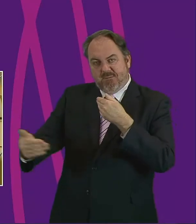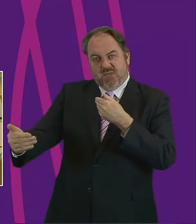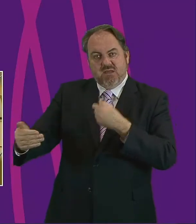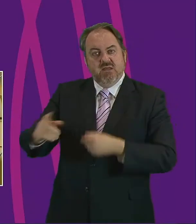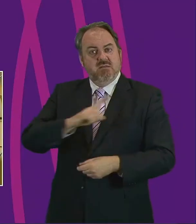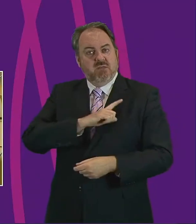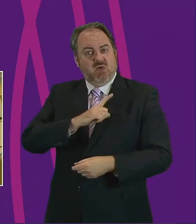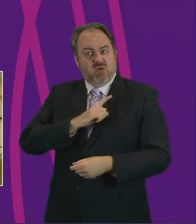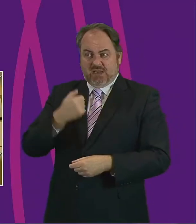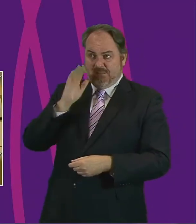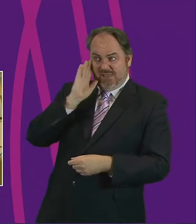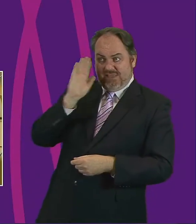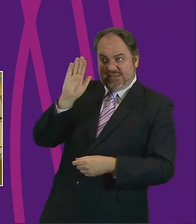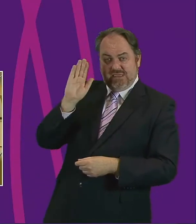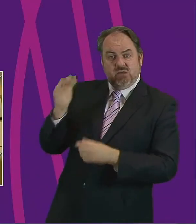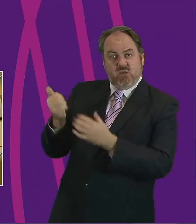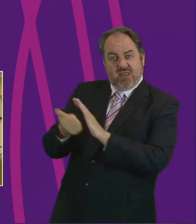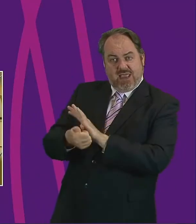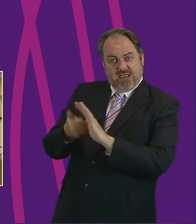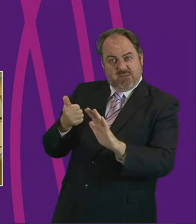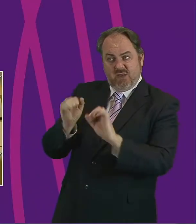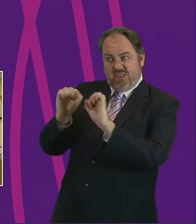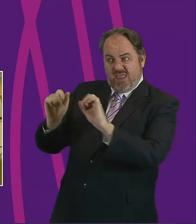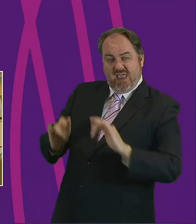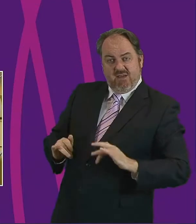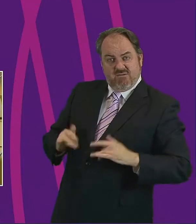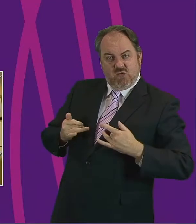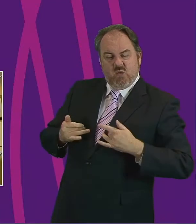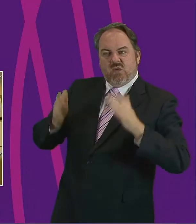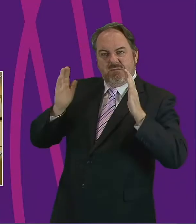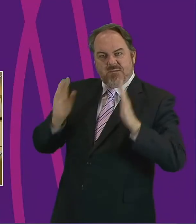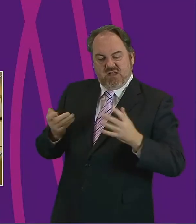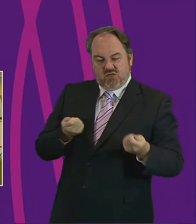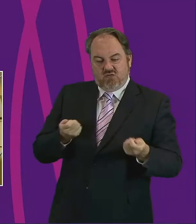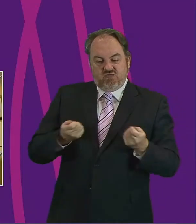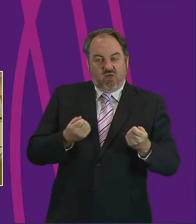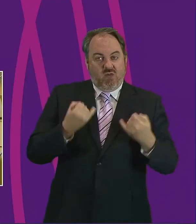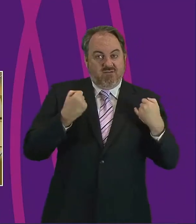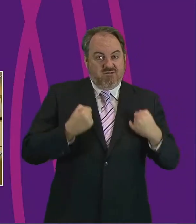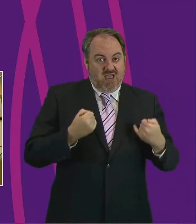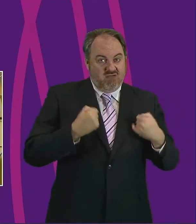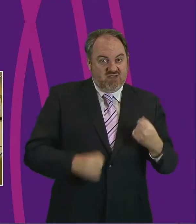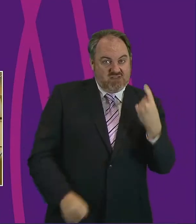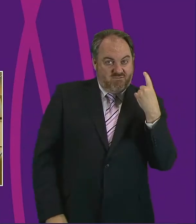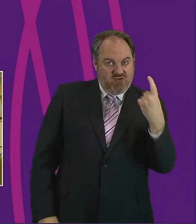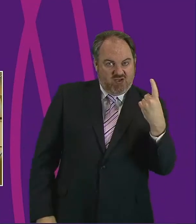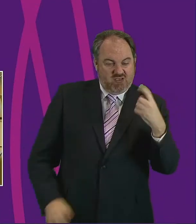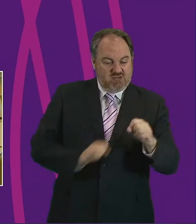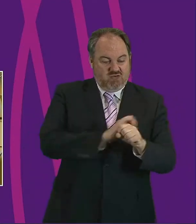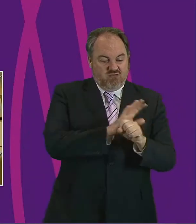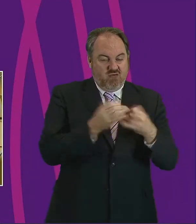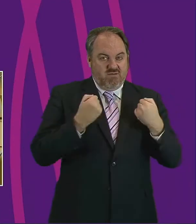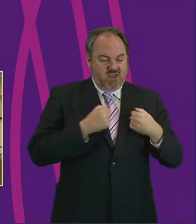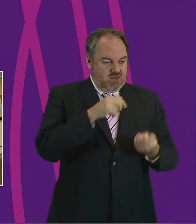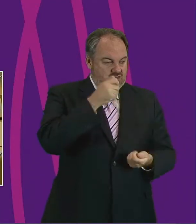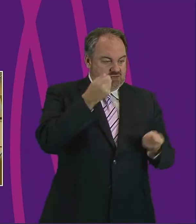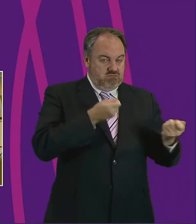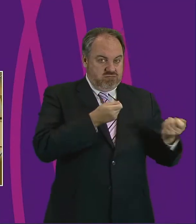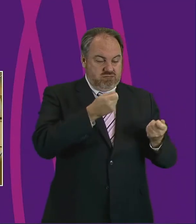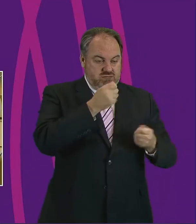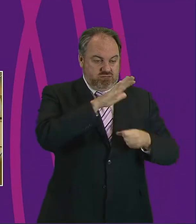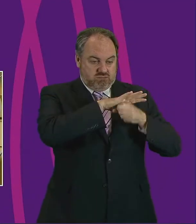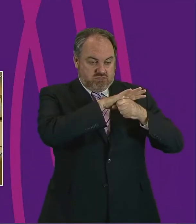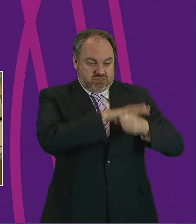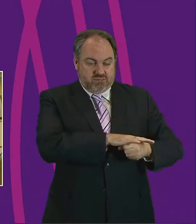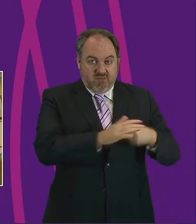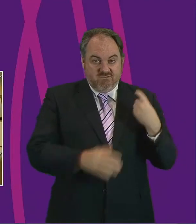say is that we must suppress this virus even further if we are to have that ultimate and hopefully speedy move